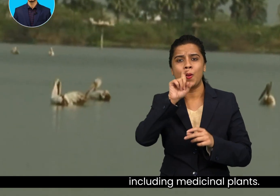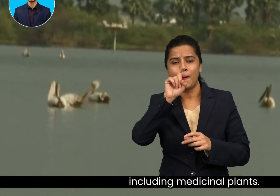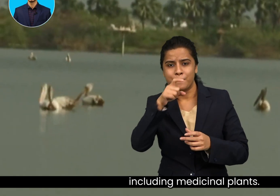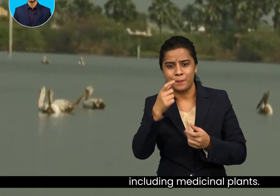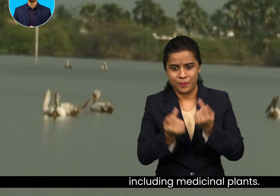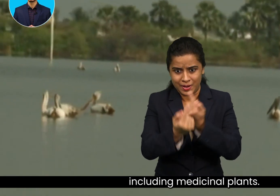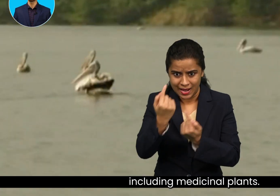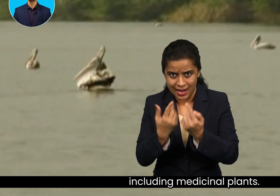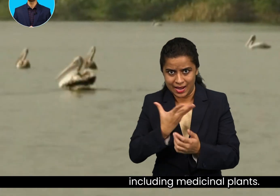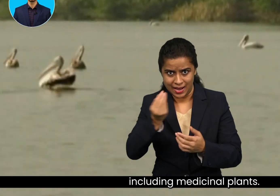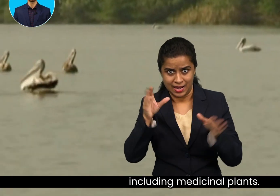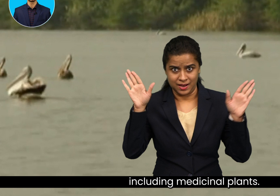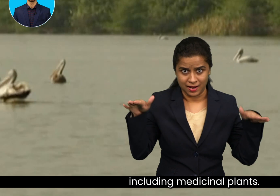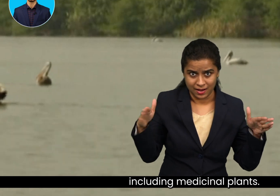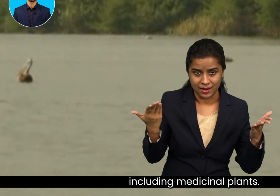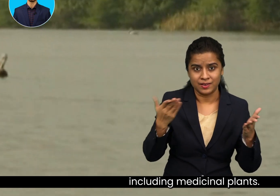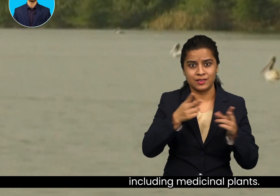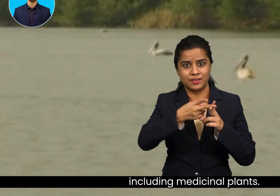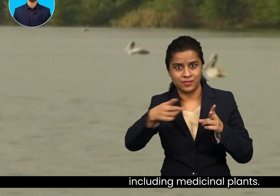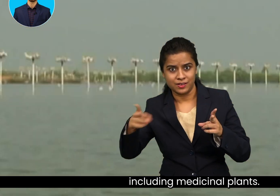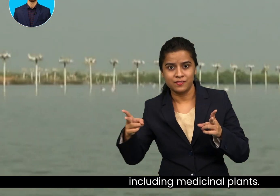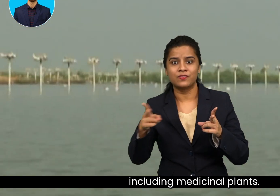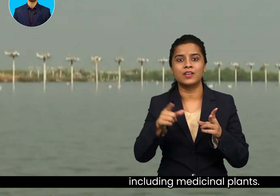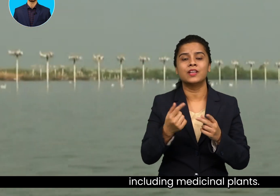including medicinal plants.